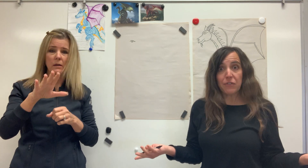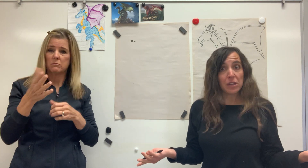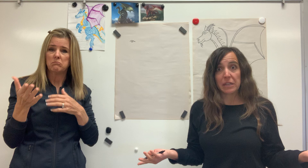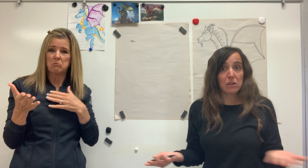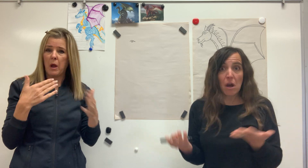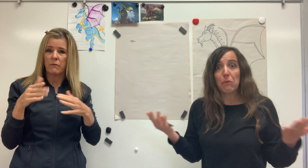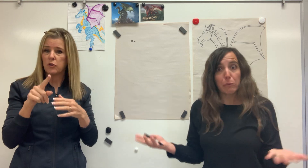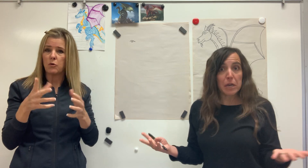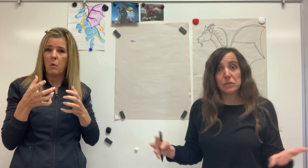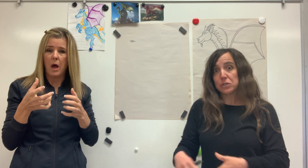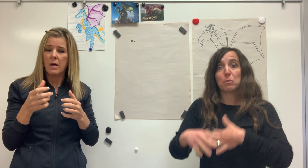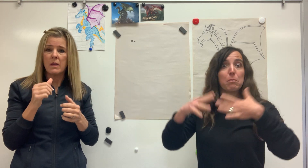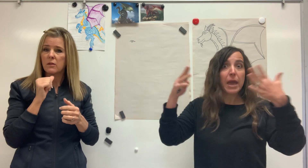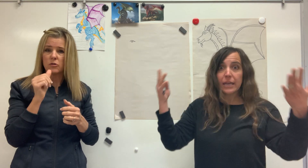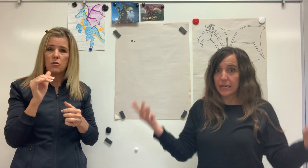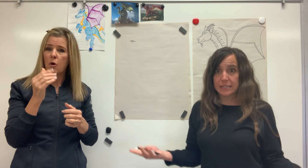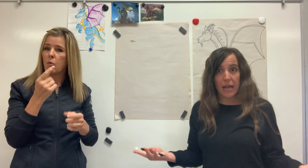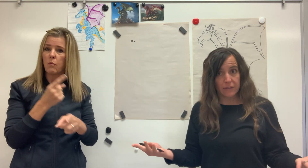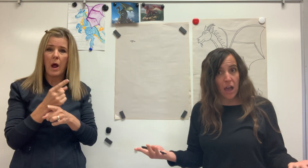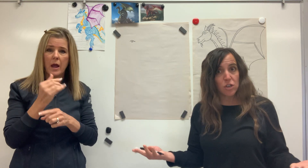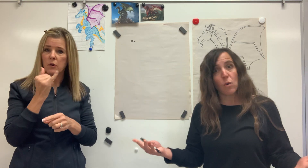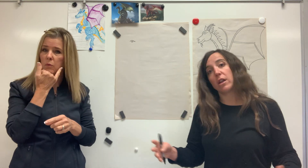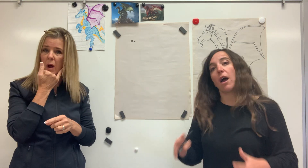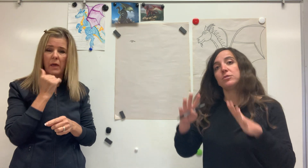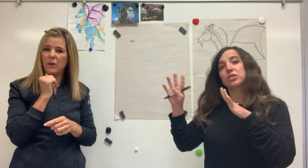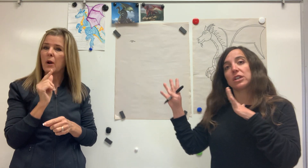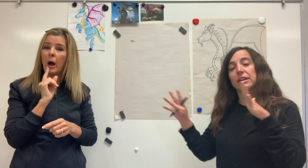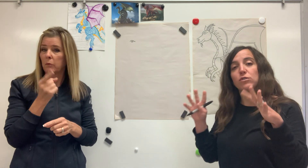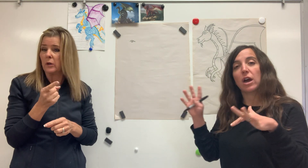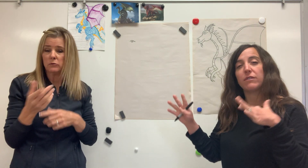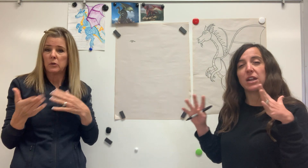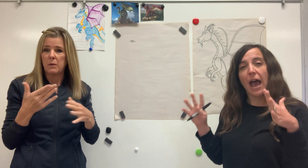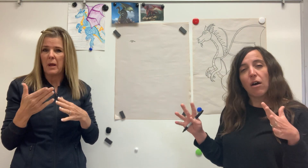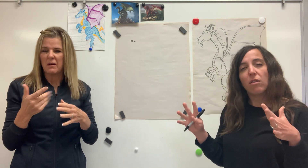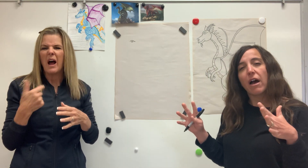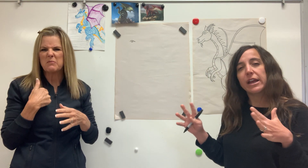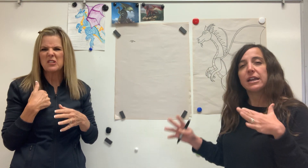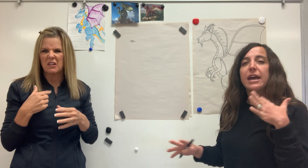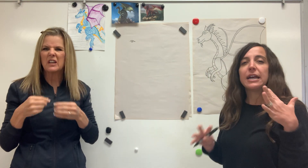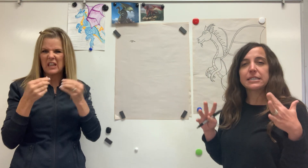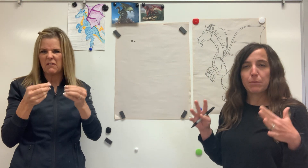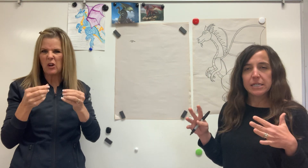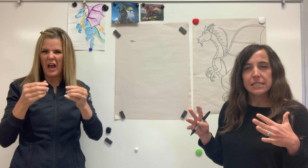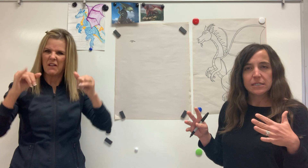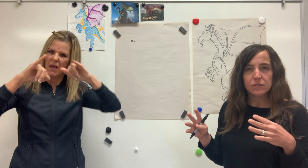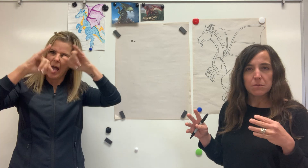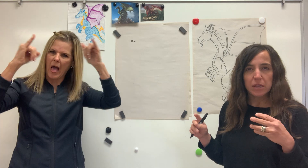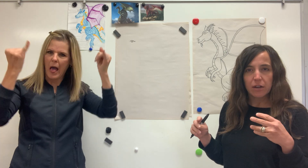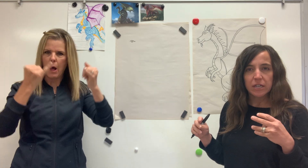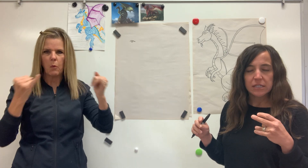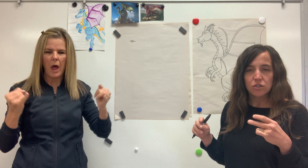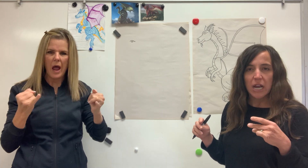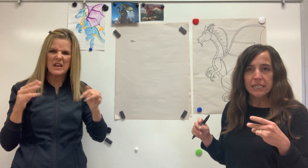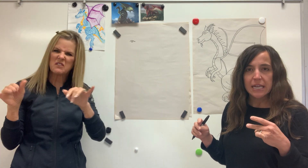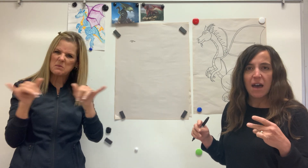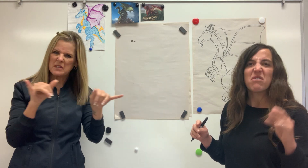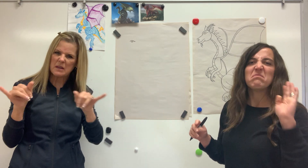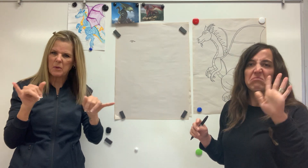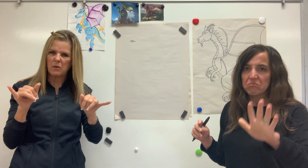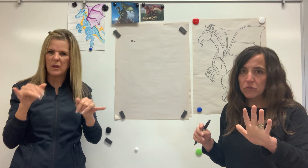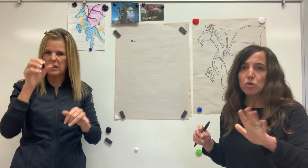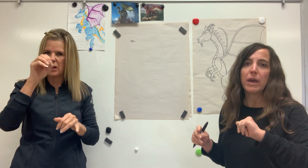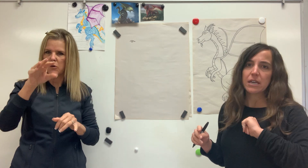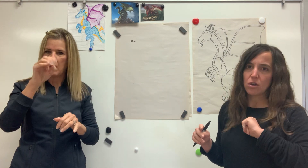wrong, definitely. They're not real, so make it exactly how you want. I'm just gonna give you kind of an outline and some ideas of similarities that dragons